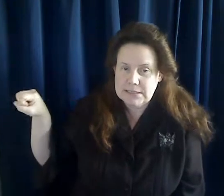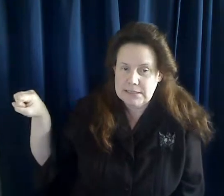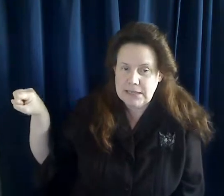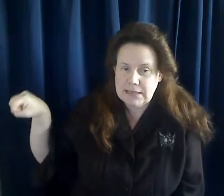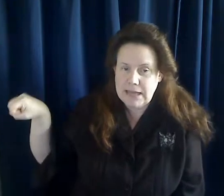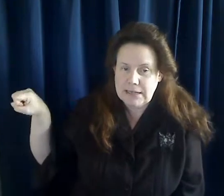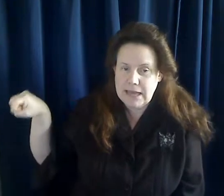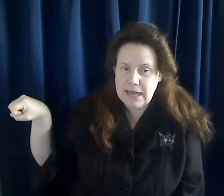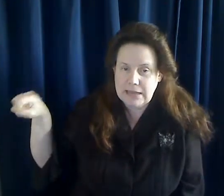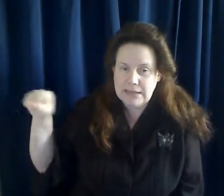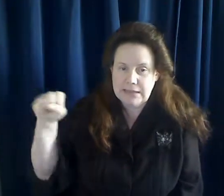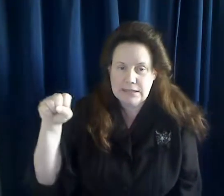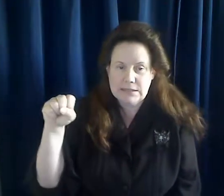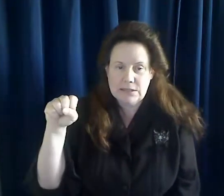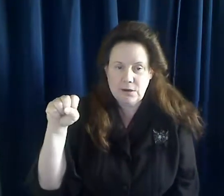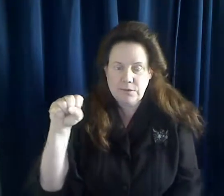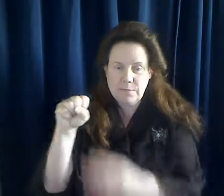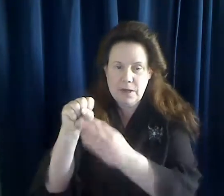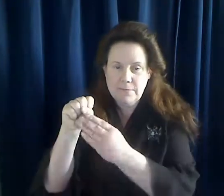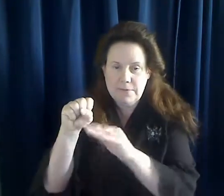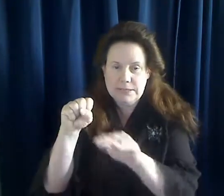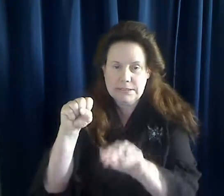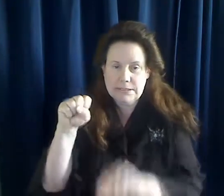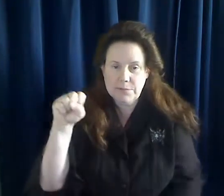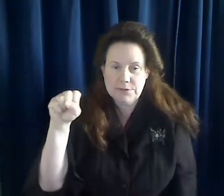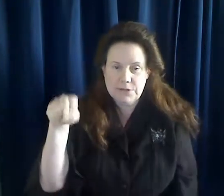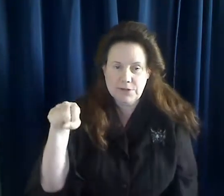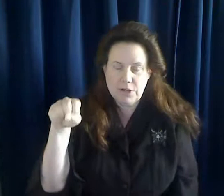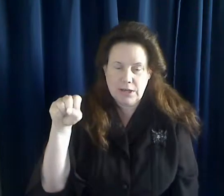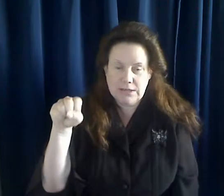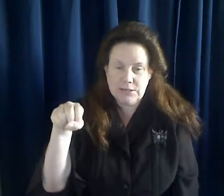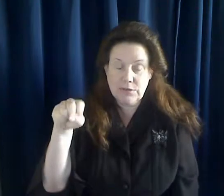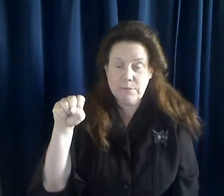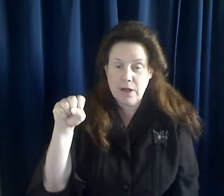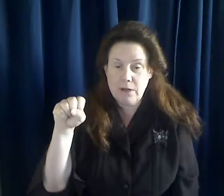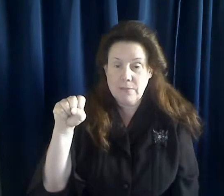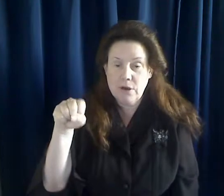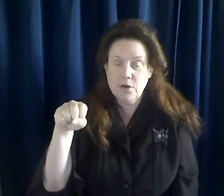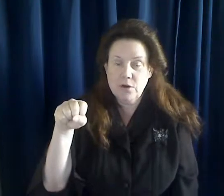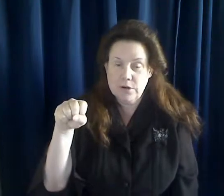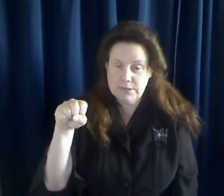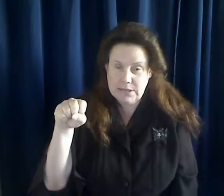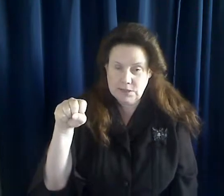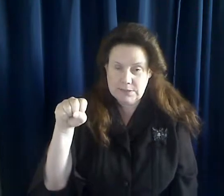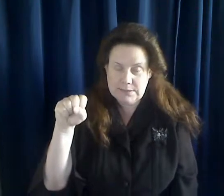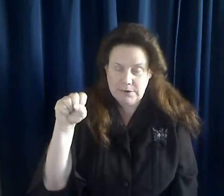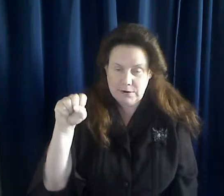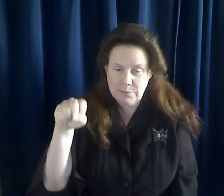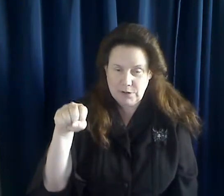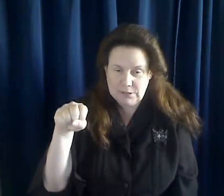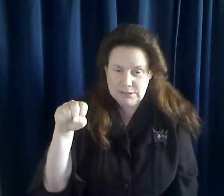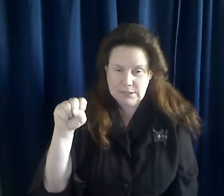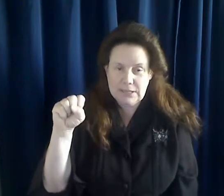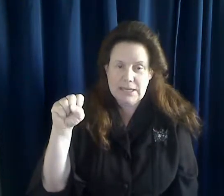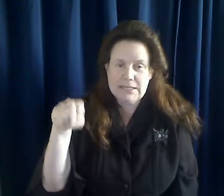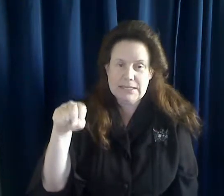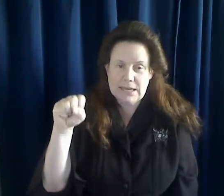represents a nodding head. So the palm faces the person you're talking to, and palm orientation is very important.